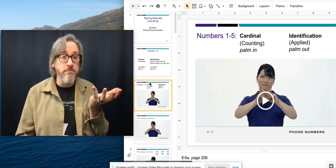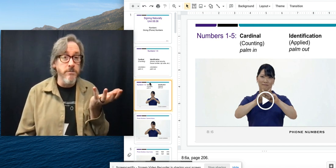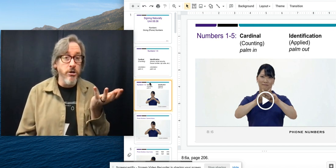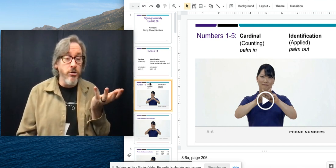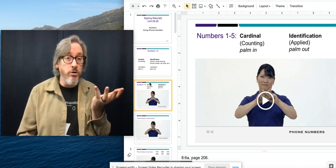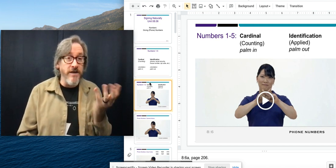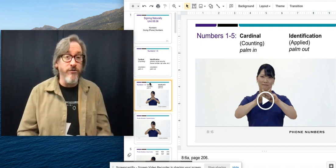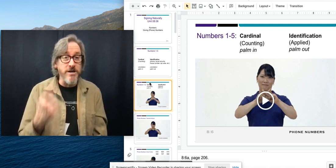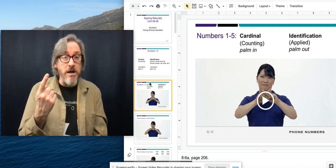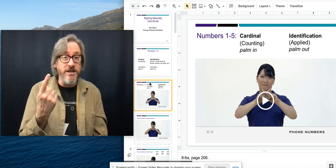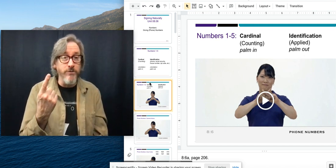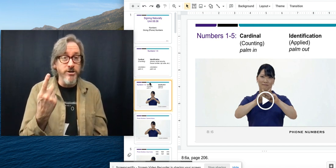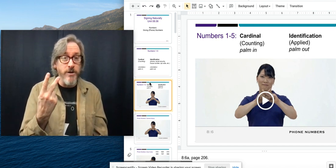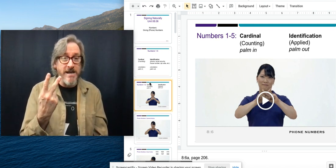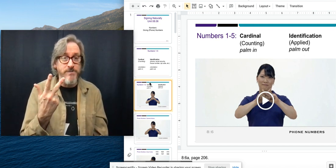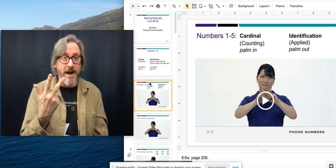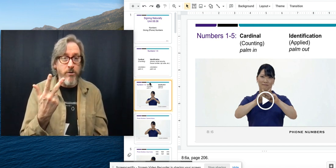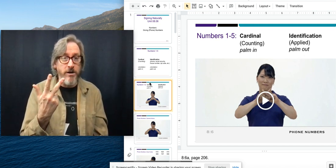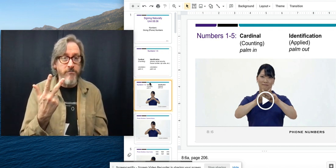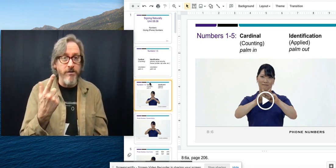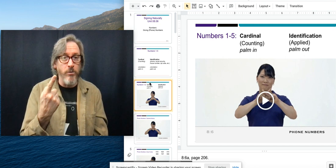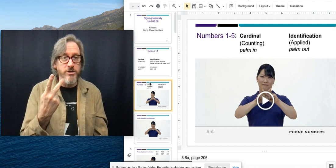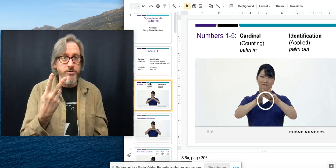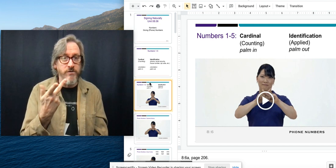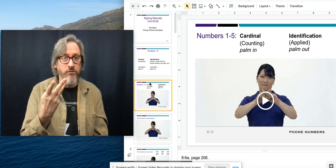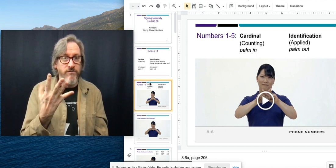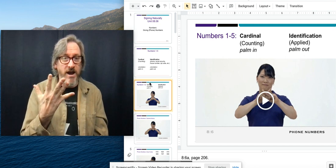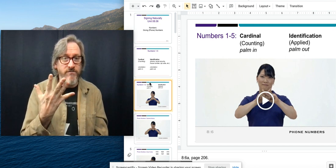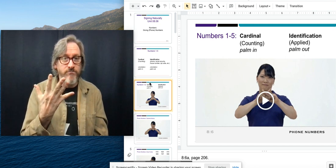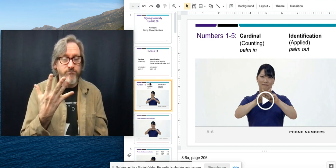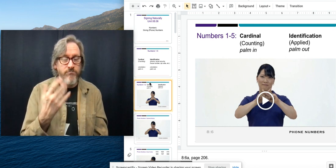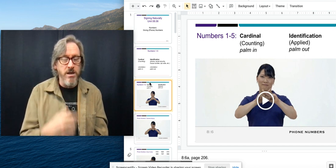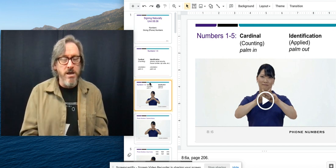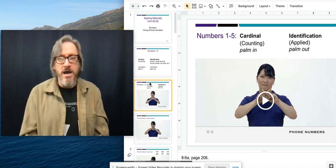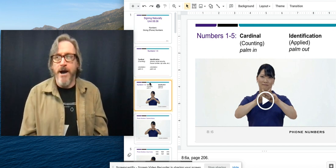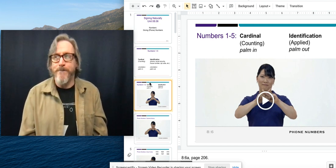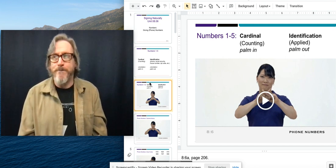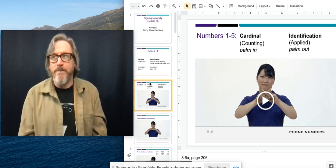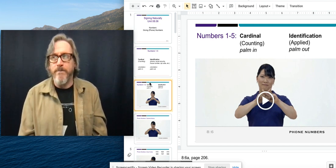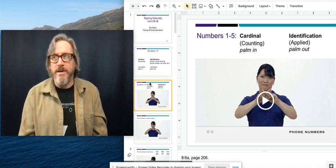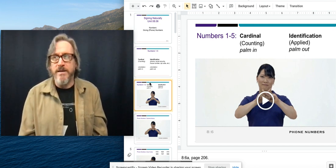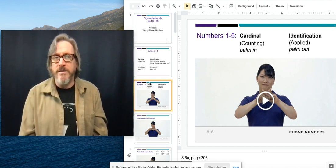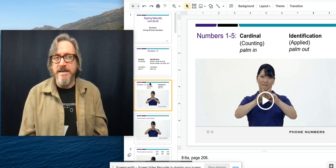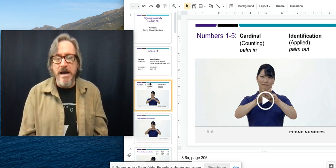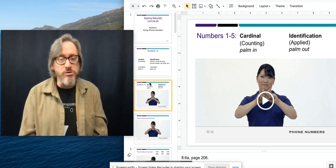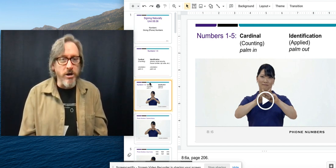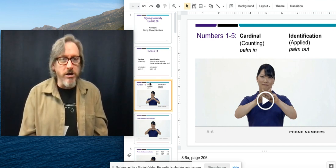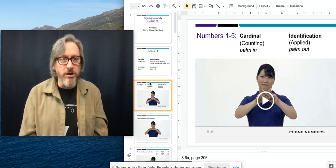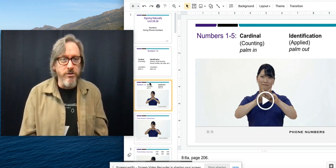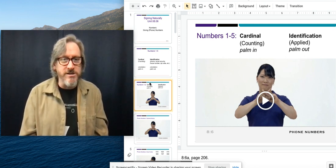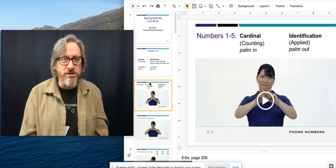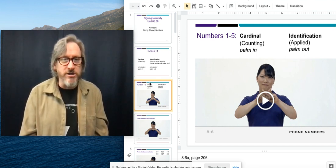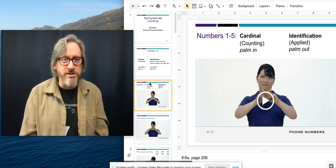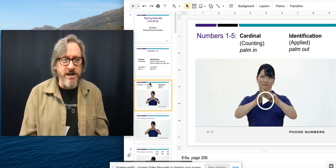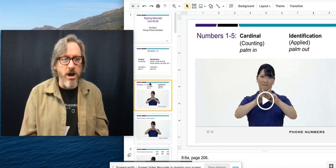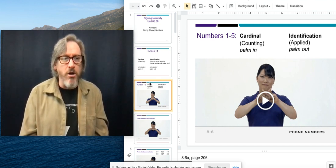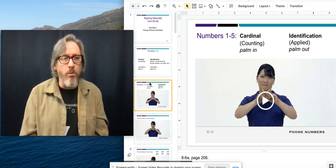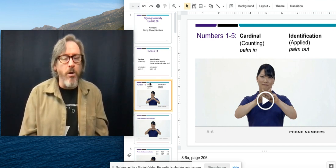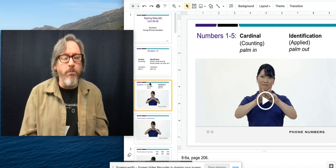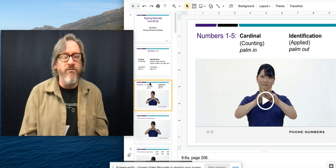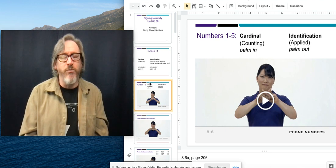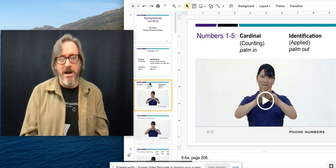counting, we do hands back, right? 1, 2, 3, 4, 5. Now's where you start to